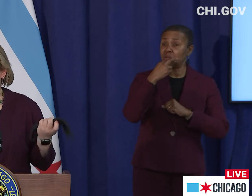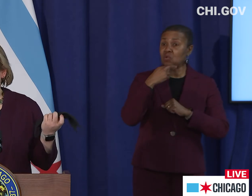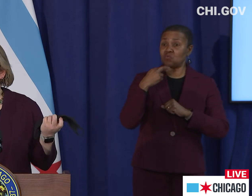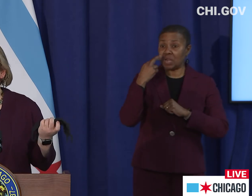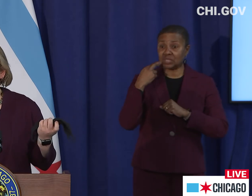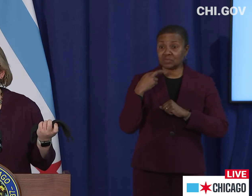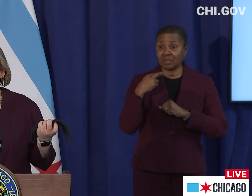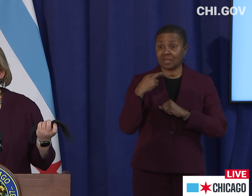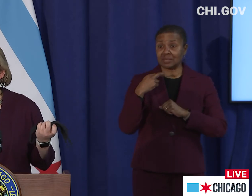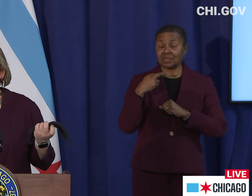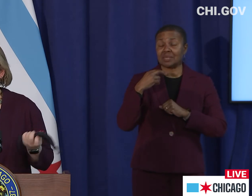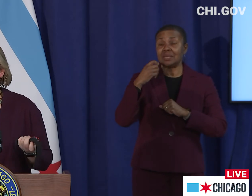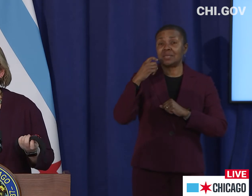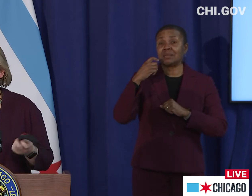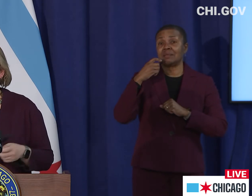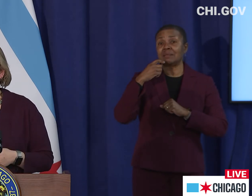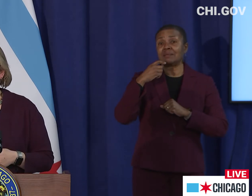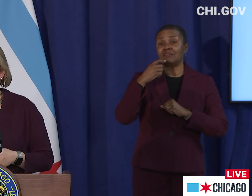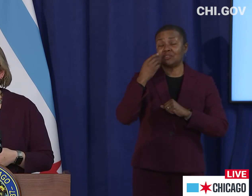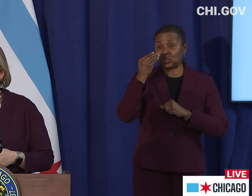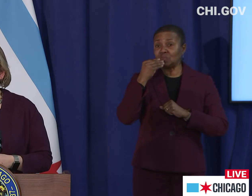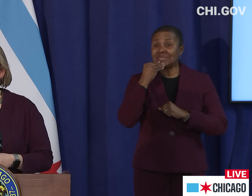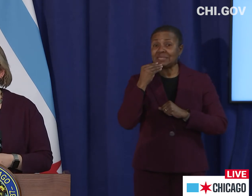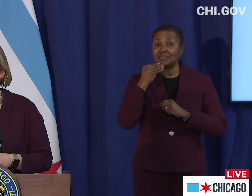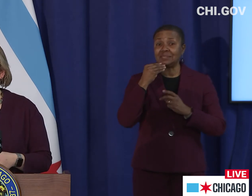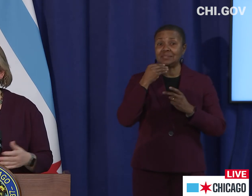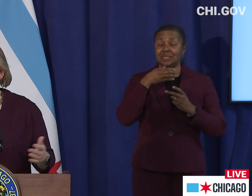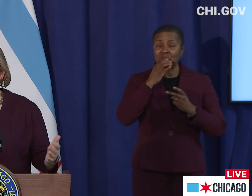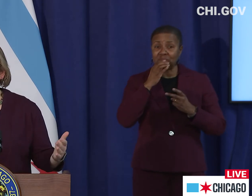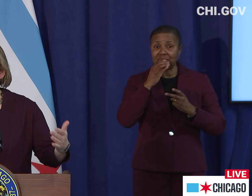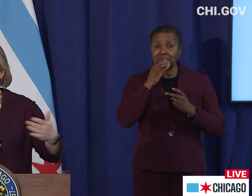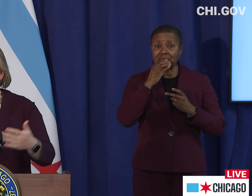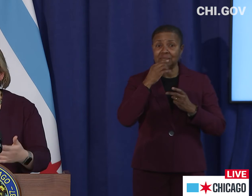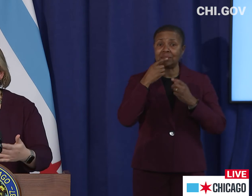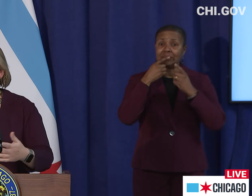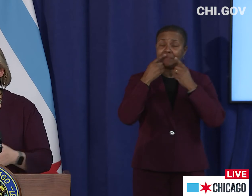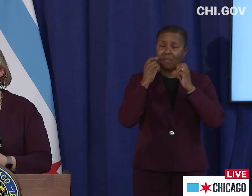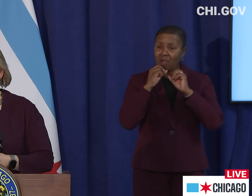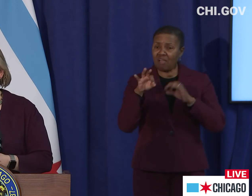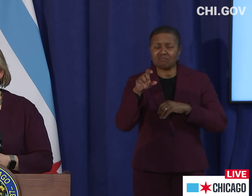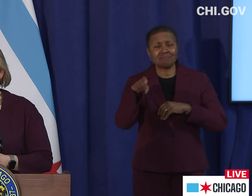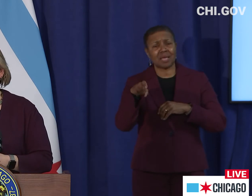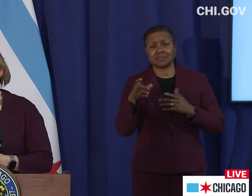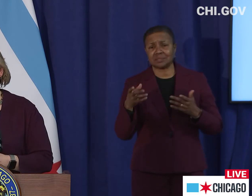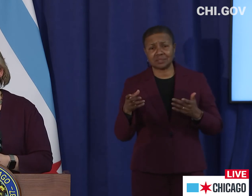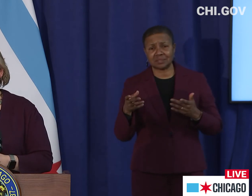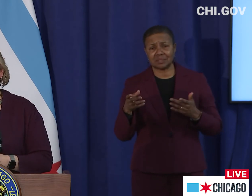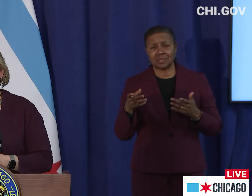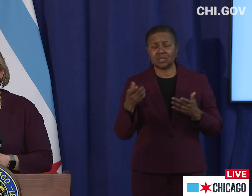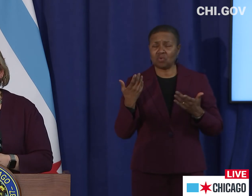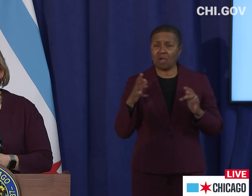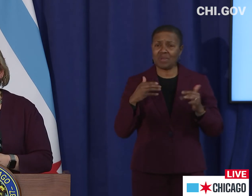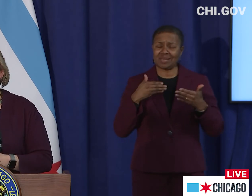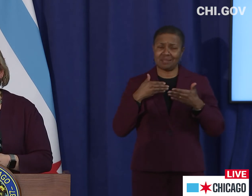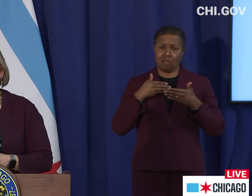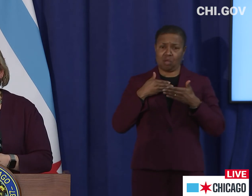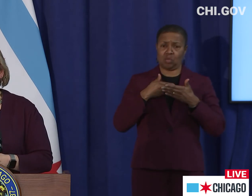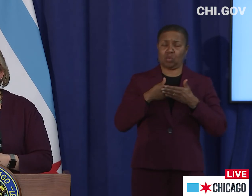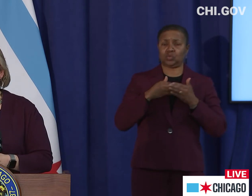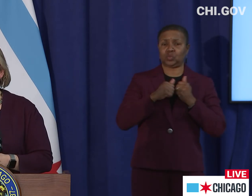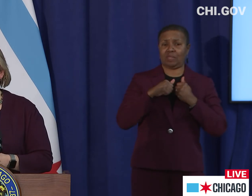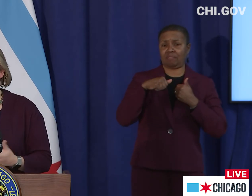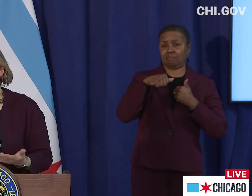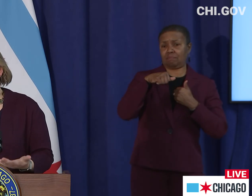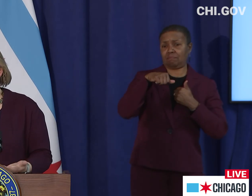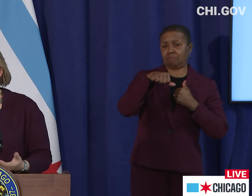have to take off your mask to eat and drink. By definition, you're gathering sort of in close quarters. And